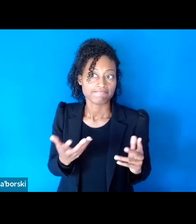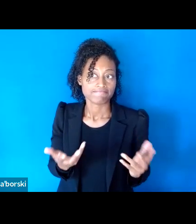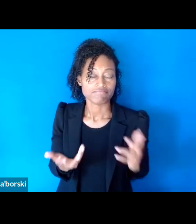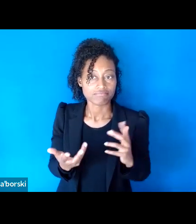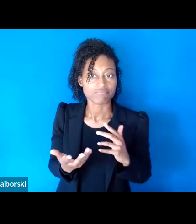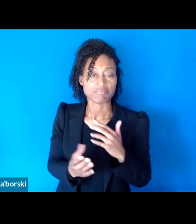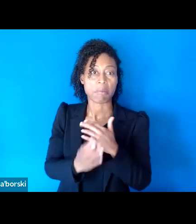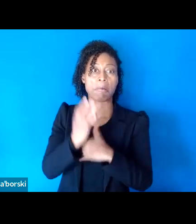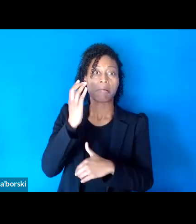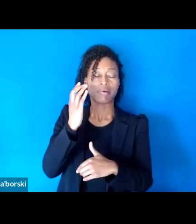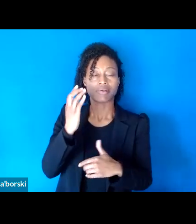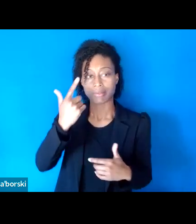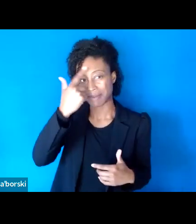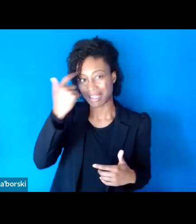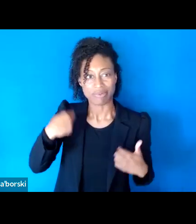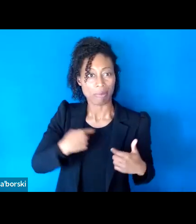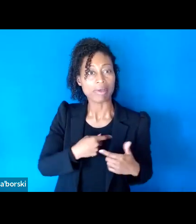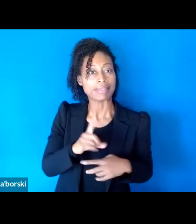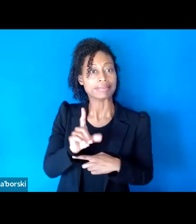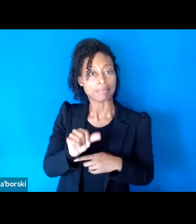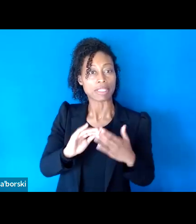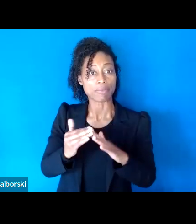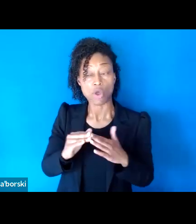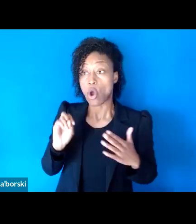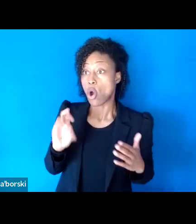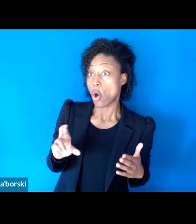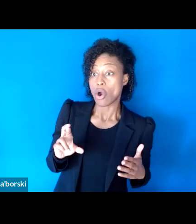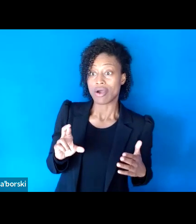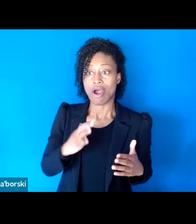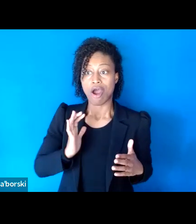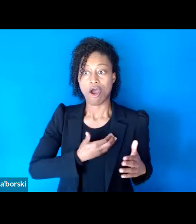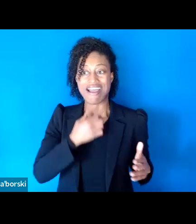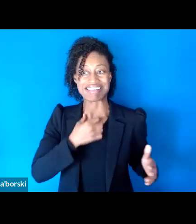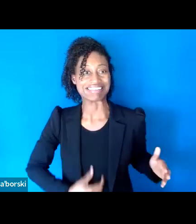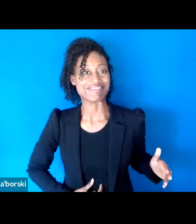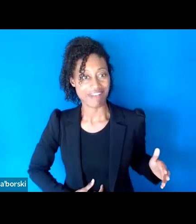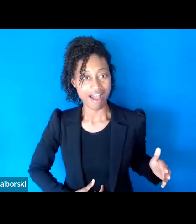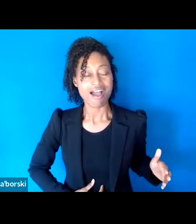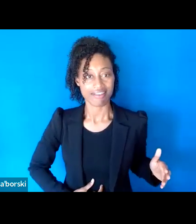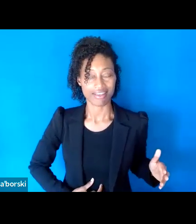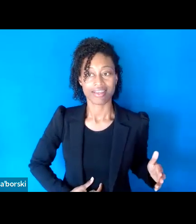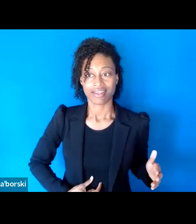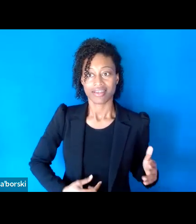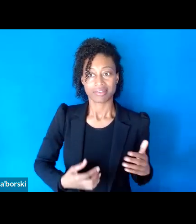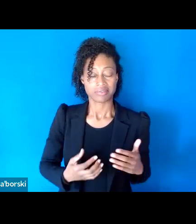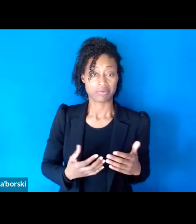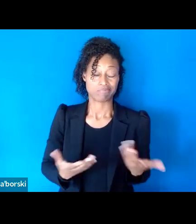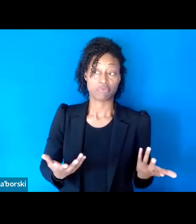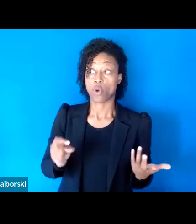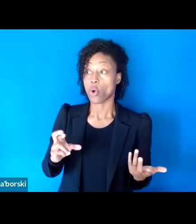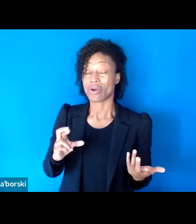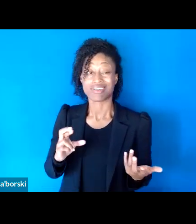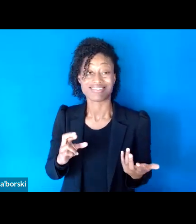us as a disability community, or even how we identify, or the lack of access. And we're talking